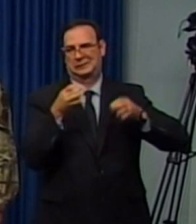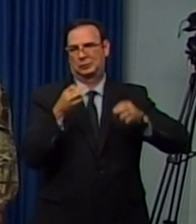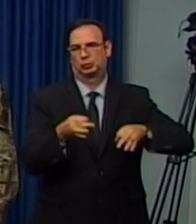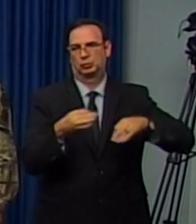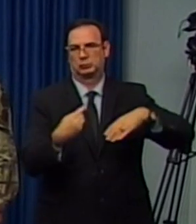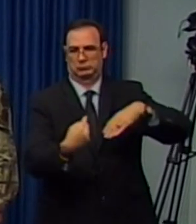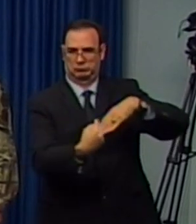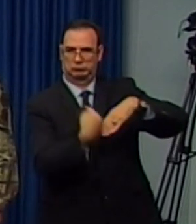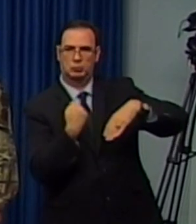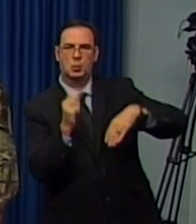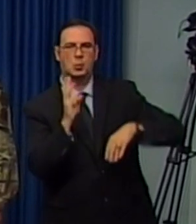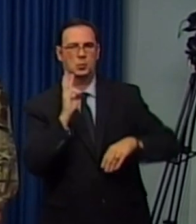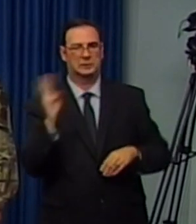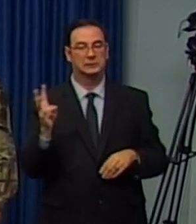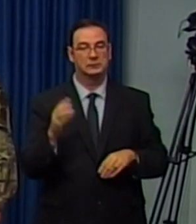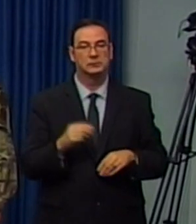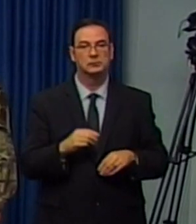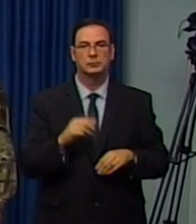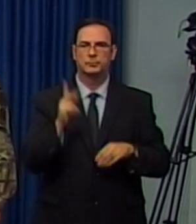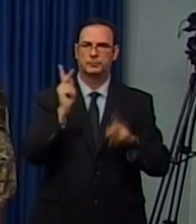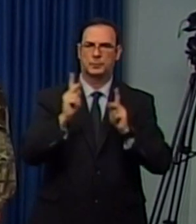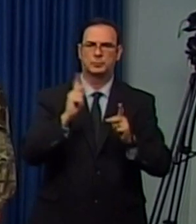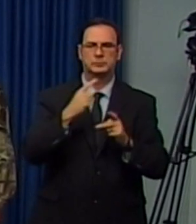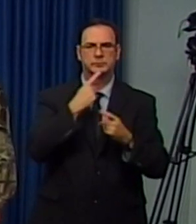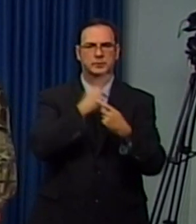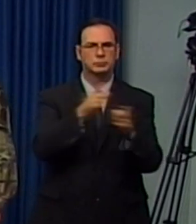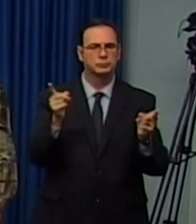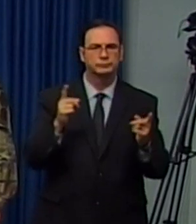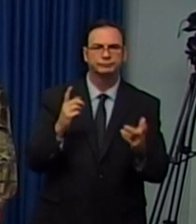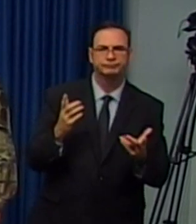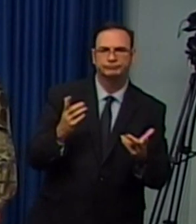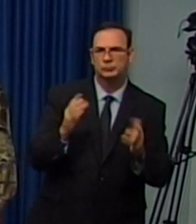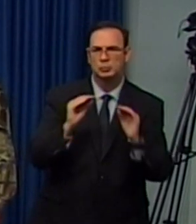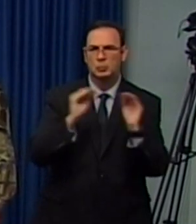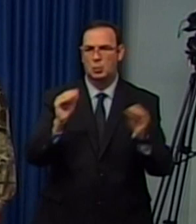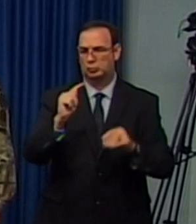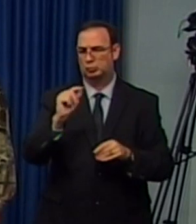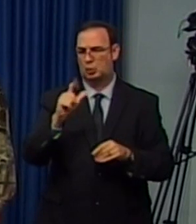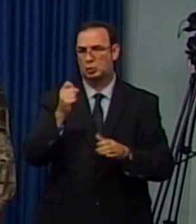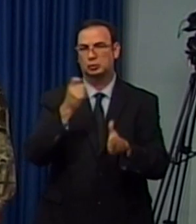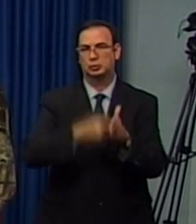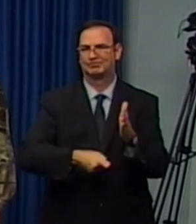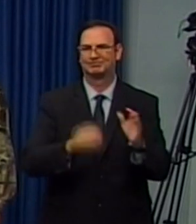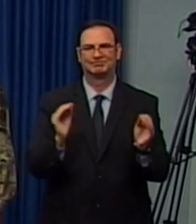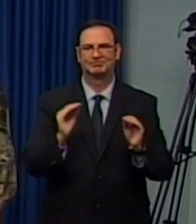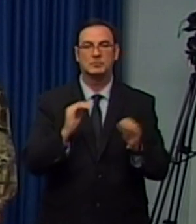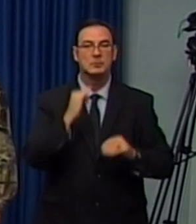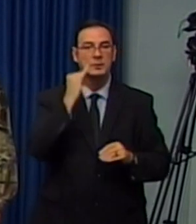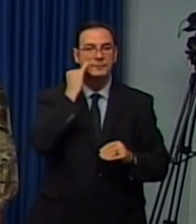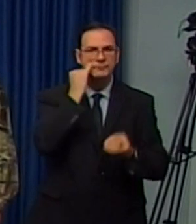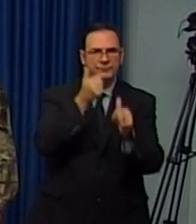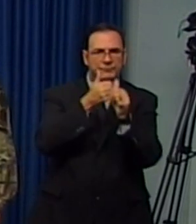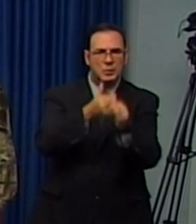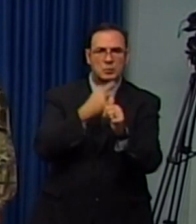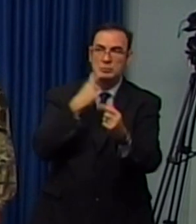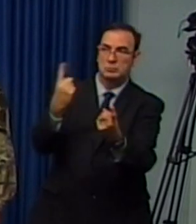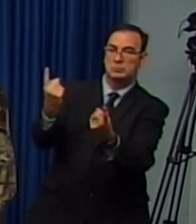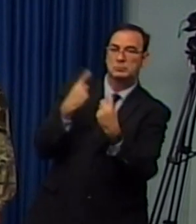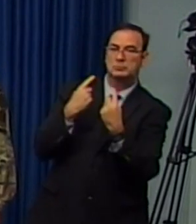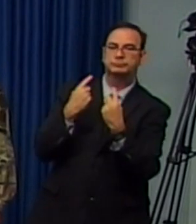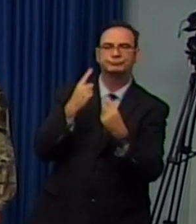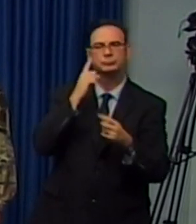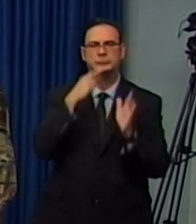just need to do that and heed the calls, but make sure that they're prepared. If you're in place like Duval County or